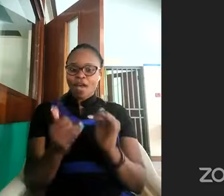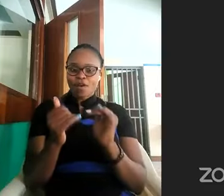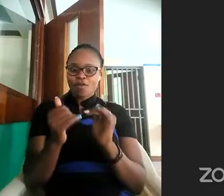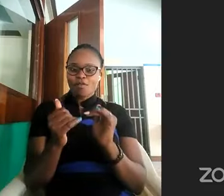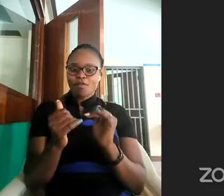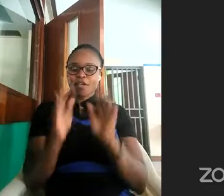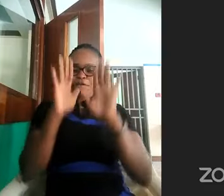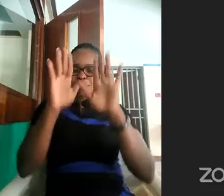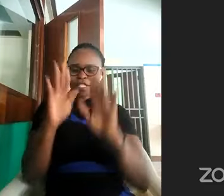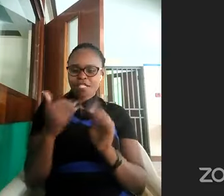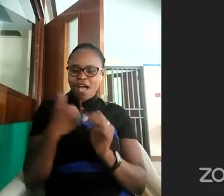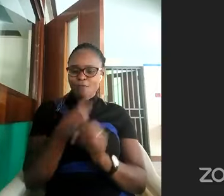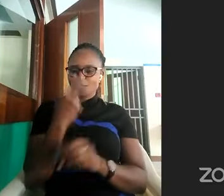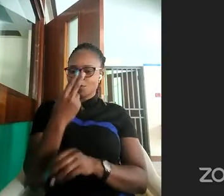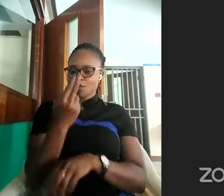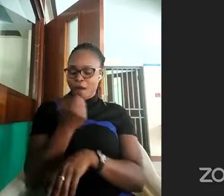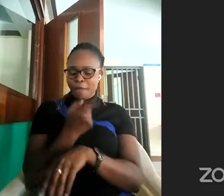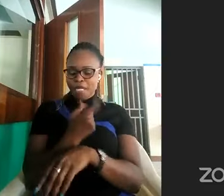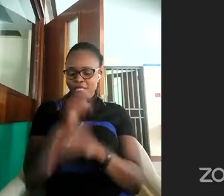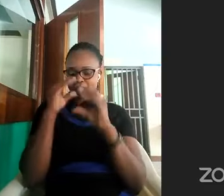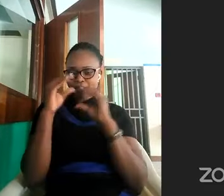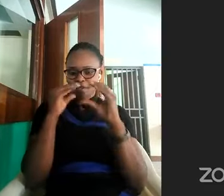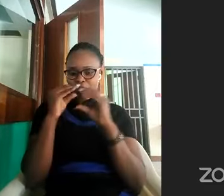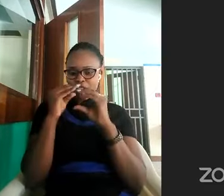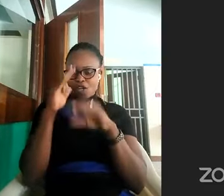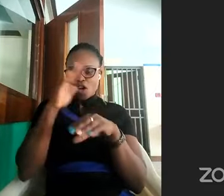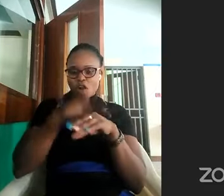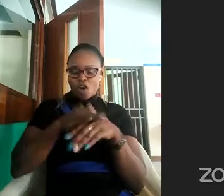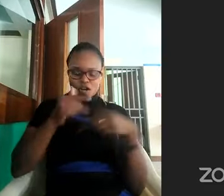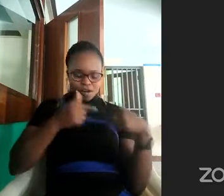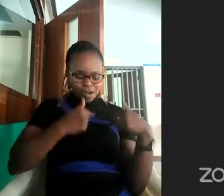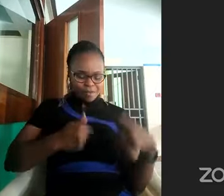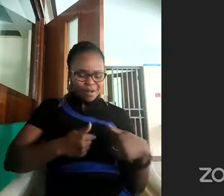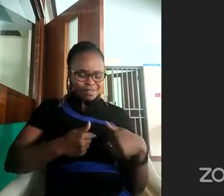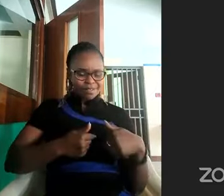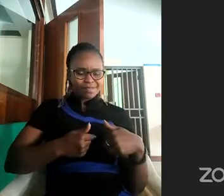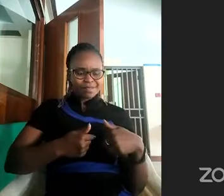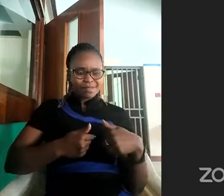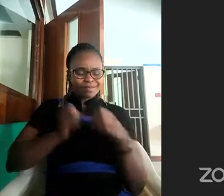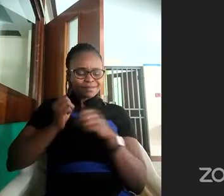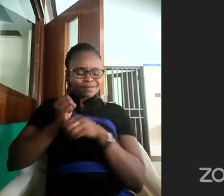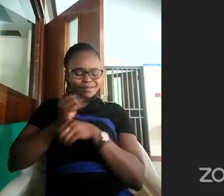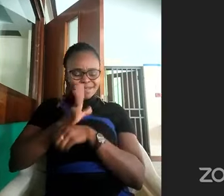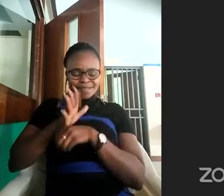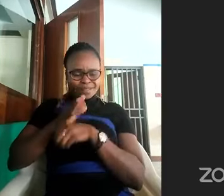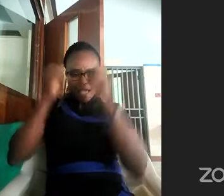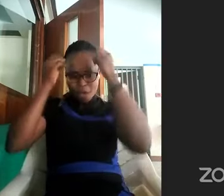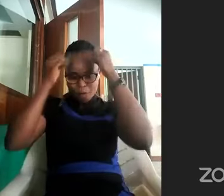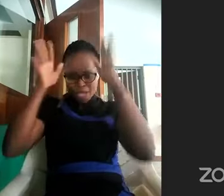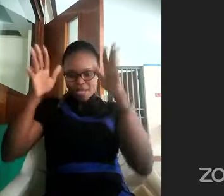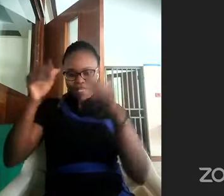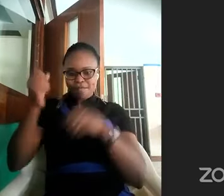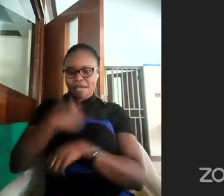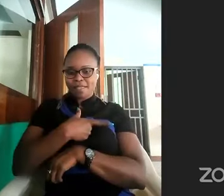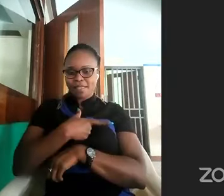the Breast Cancer Awareness Month. We all know that we have a Breast Cancer Awareness Month today, and I just